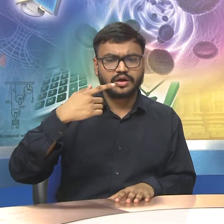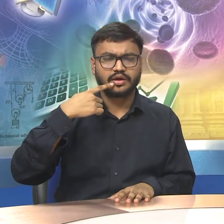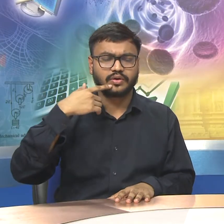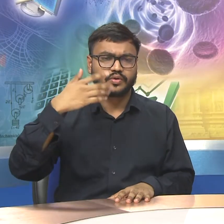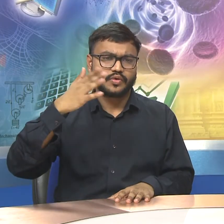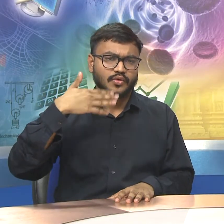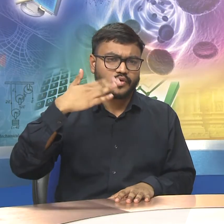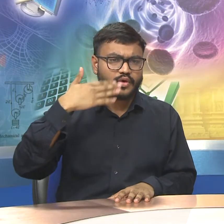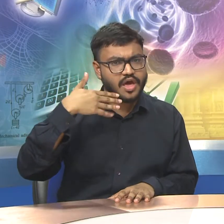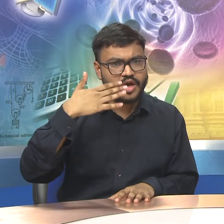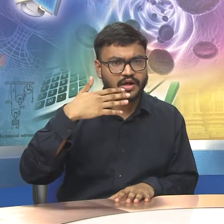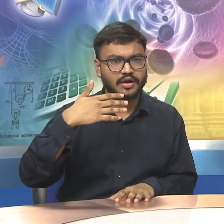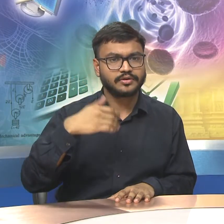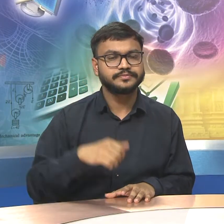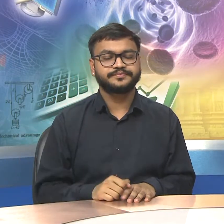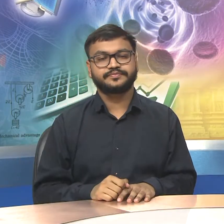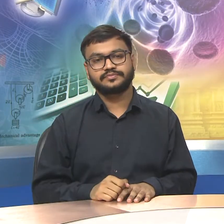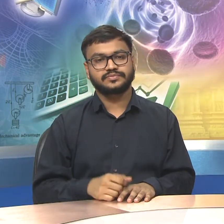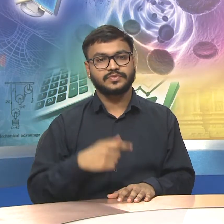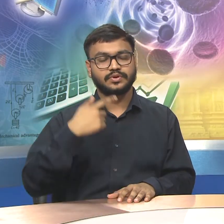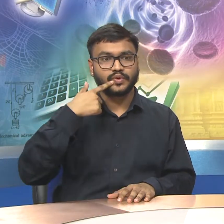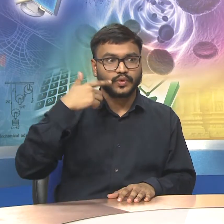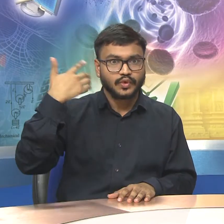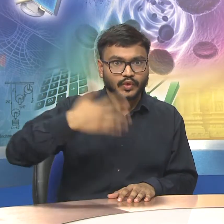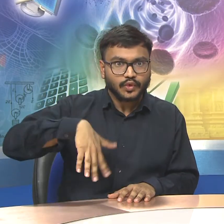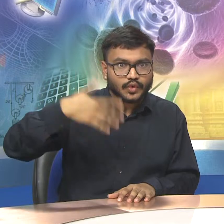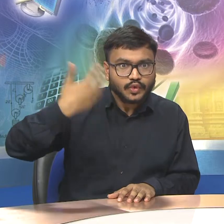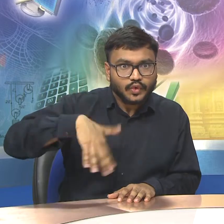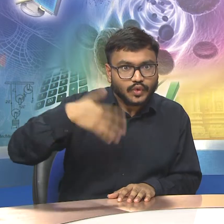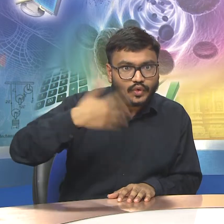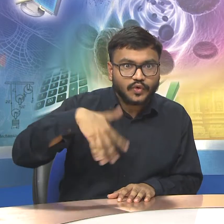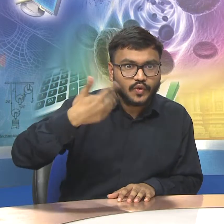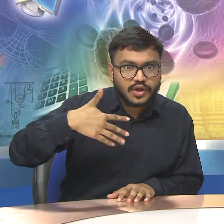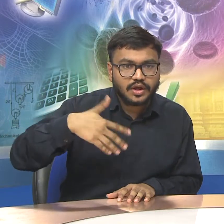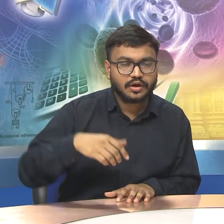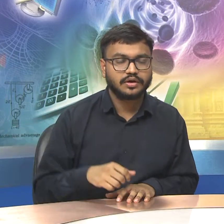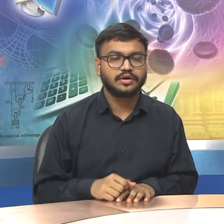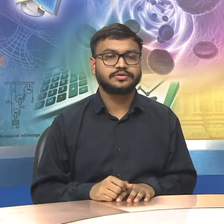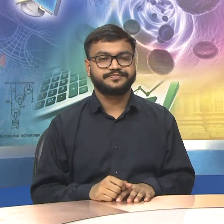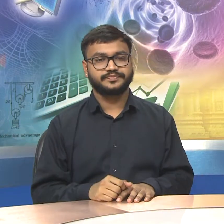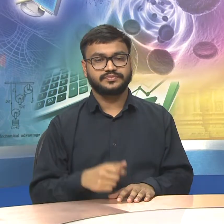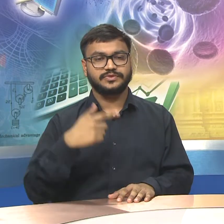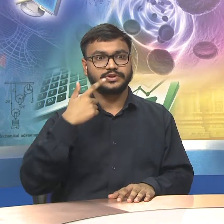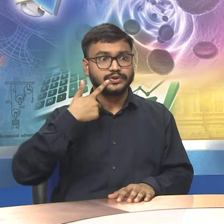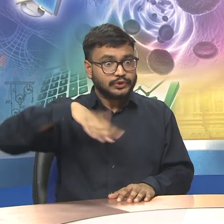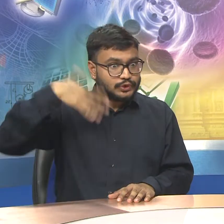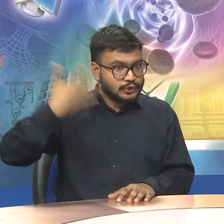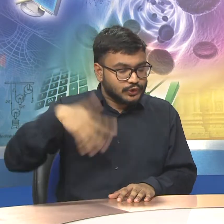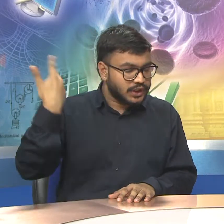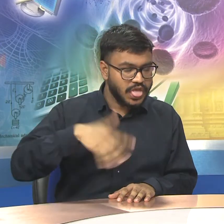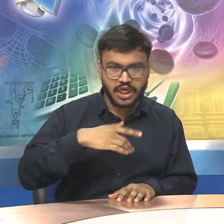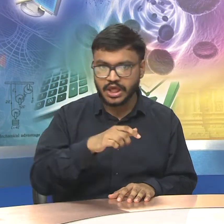For example, the sign for spy can be modified to show different degrees of